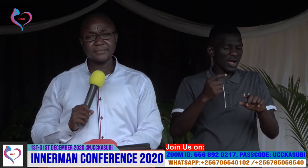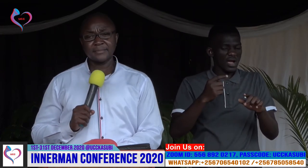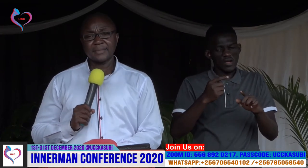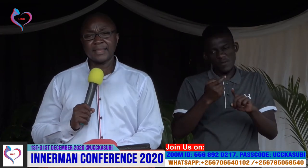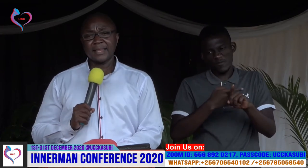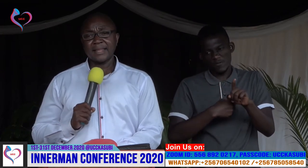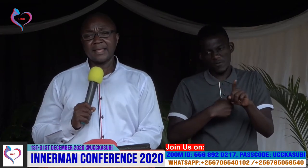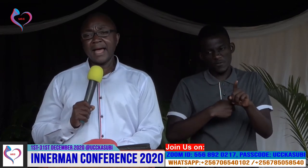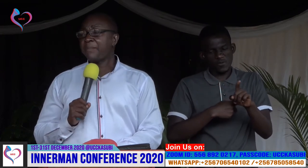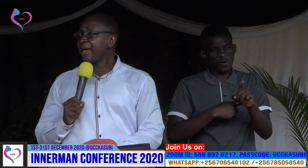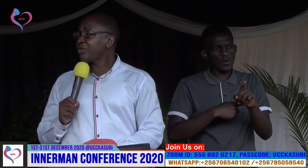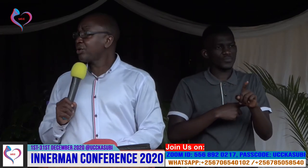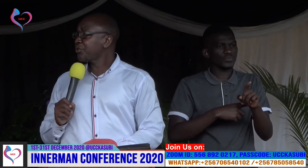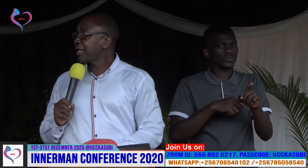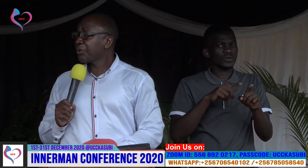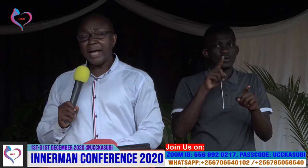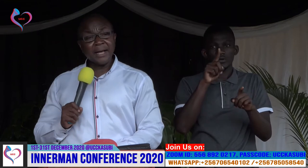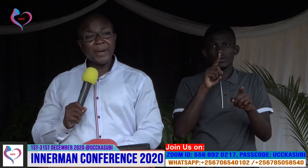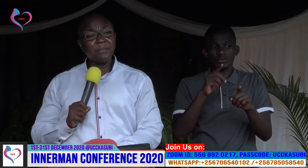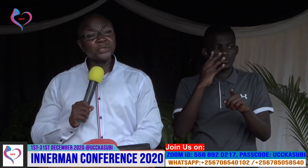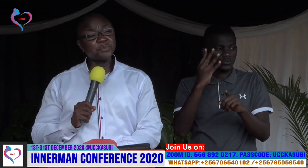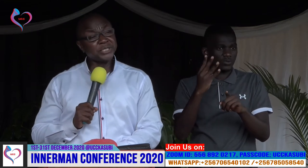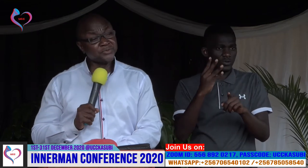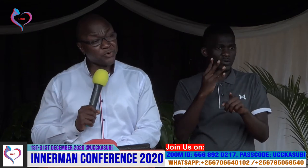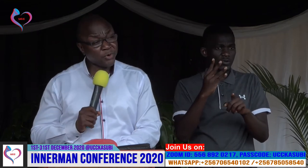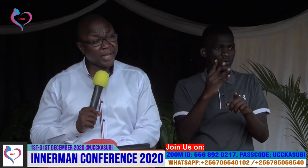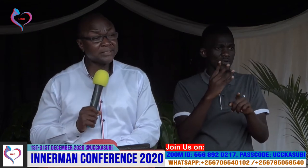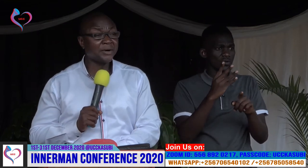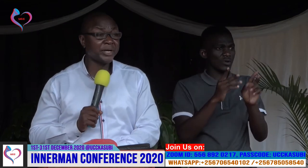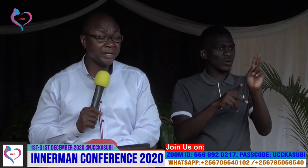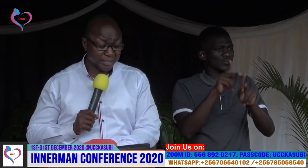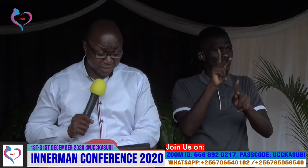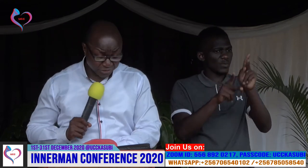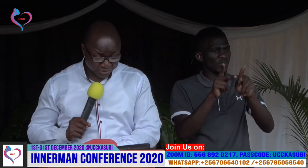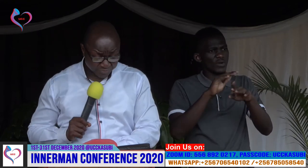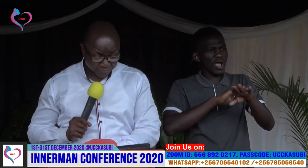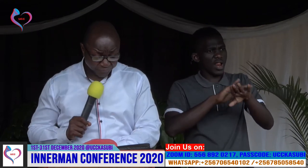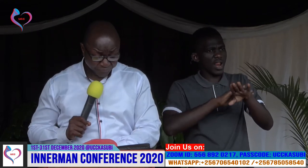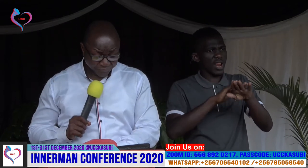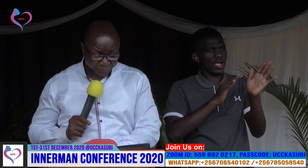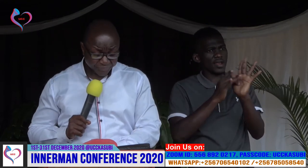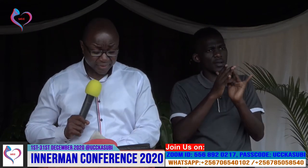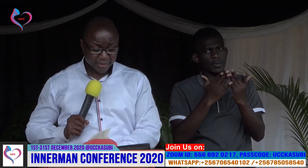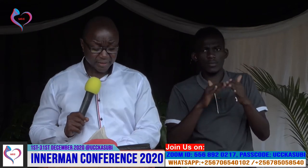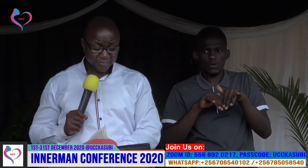verse 4, I beg those with the Luganda Bibles, please follow as I read in English.